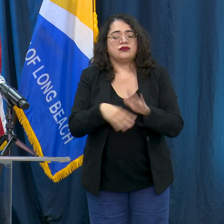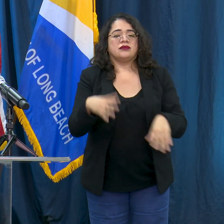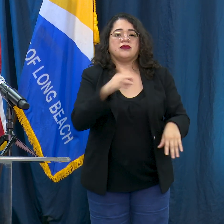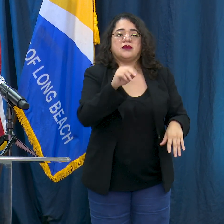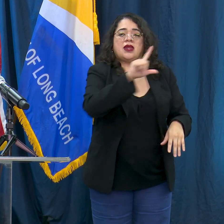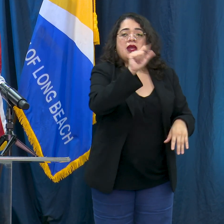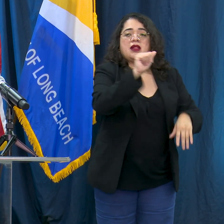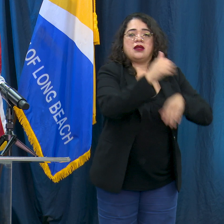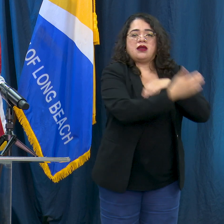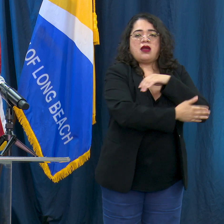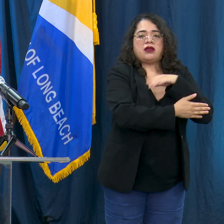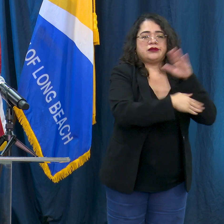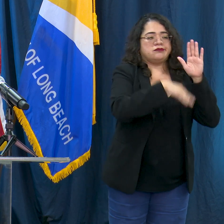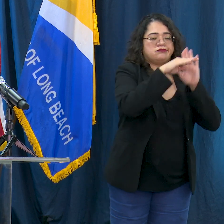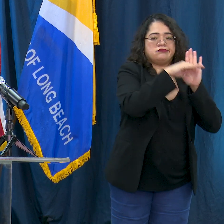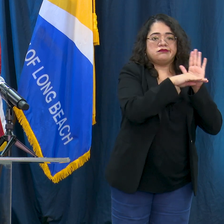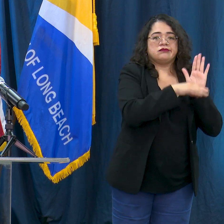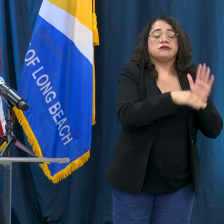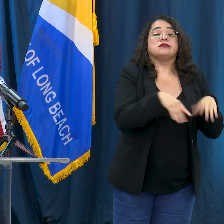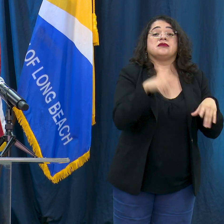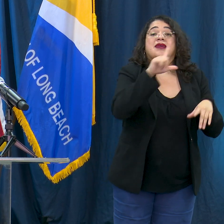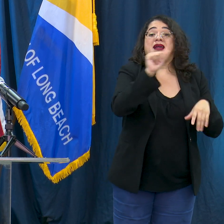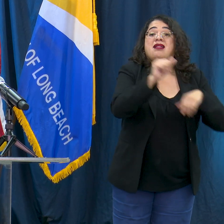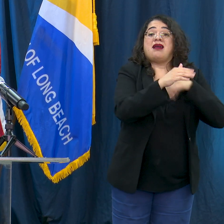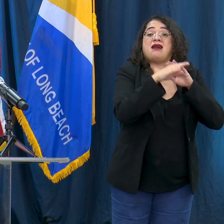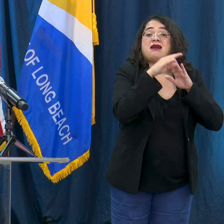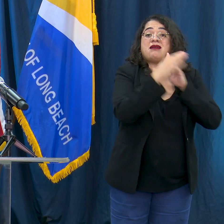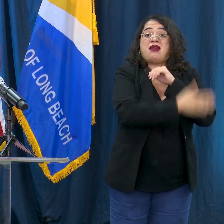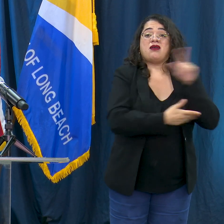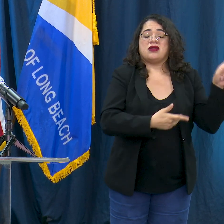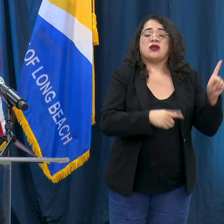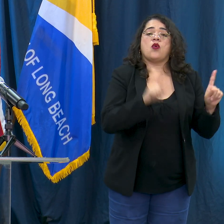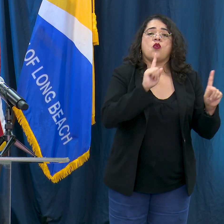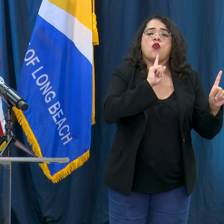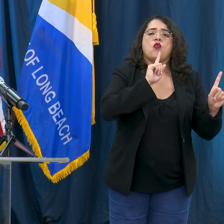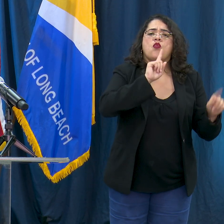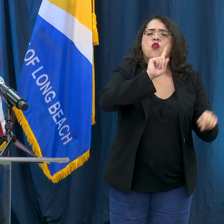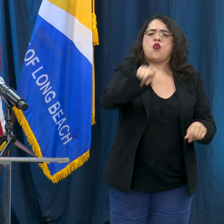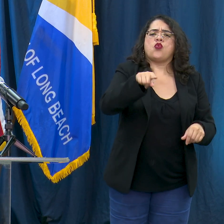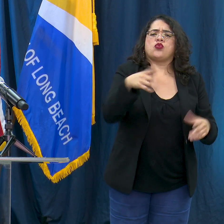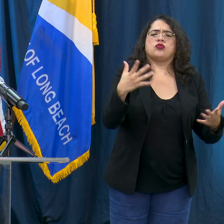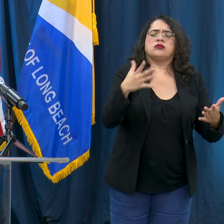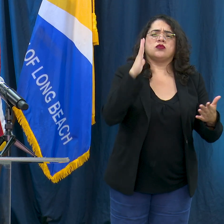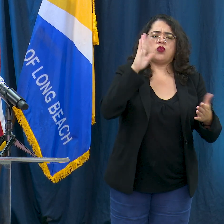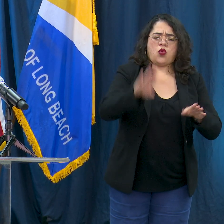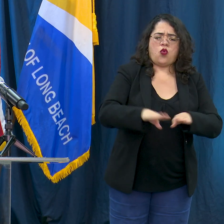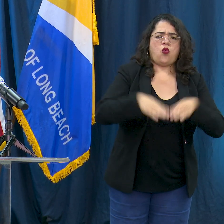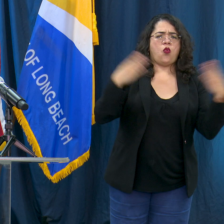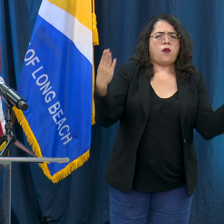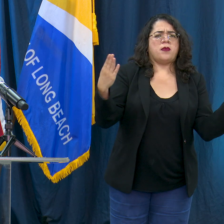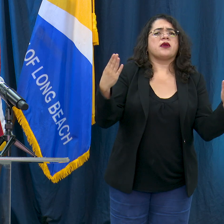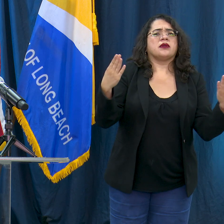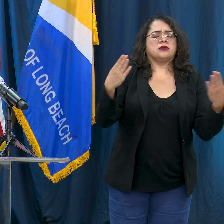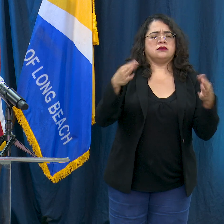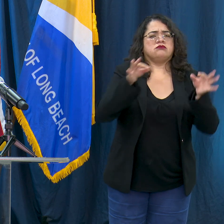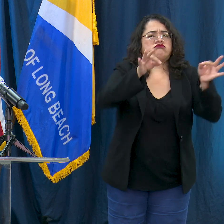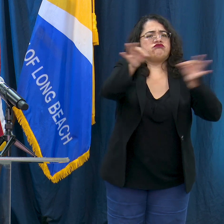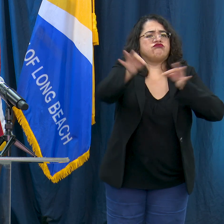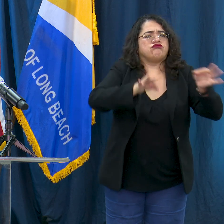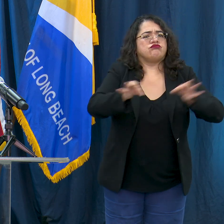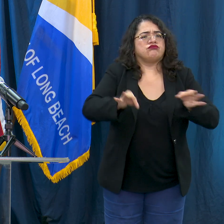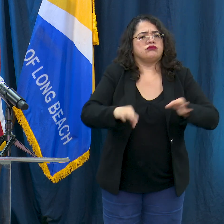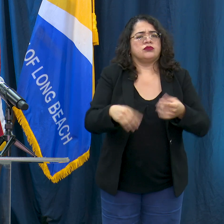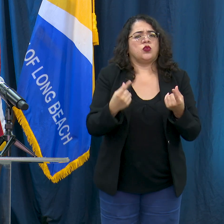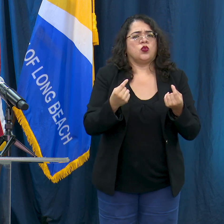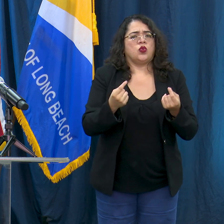the county will also be issuing a new order tomorrow where we will be opening, where they will announce the openings, and they will be along the same lines